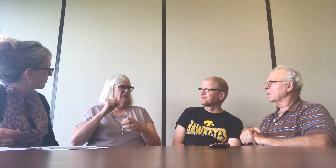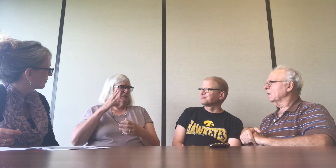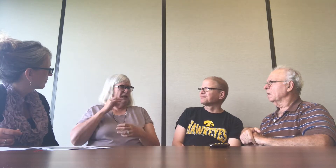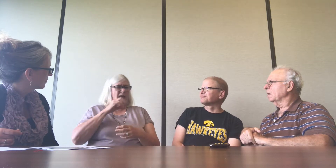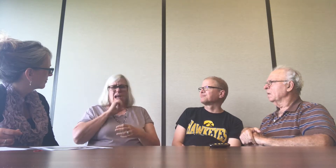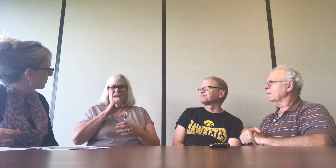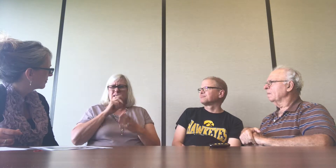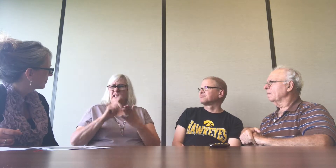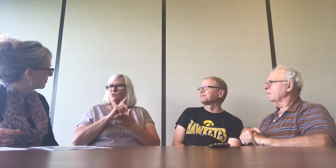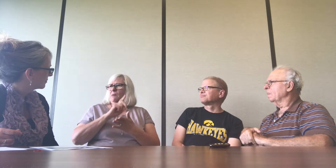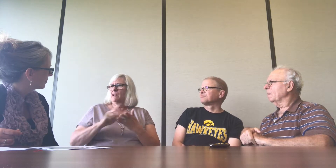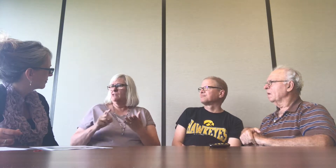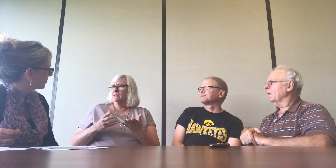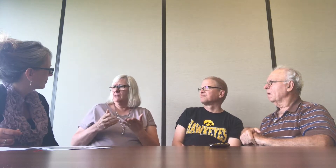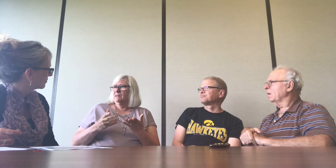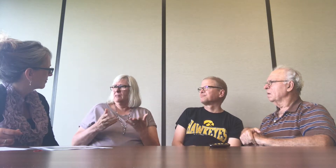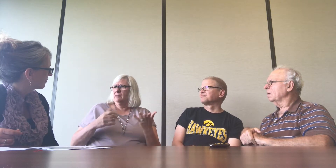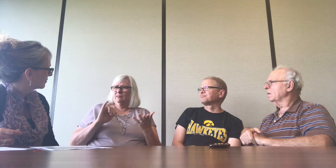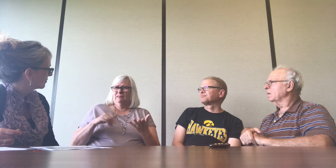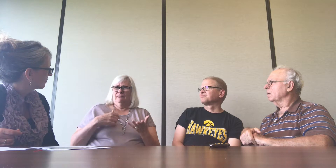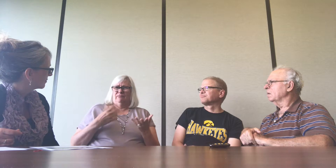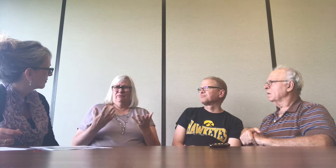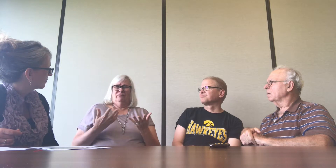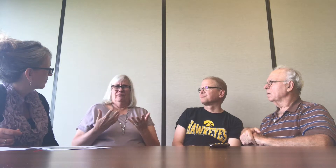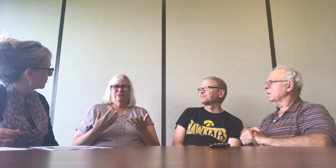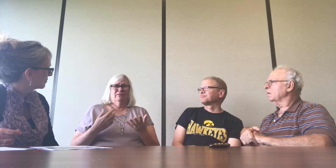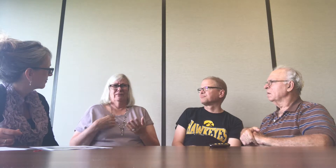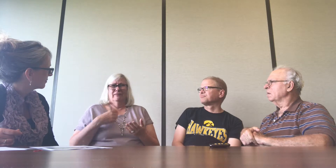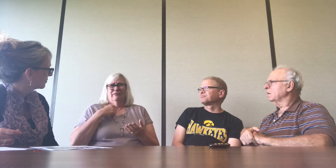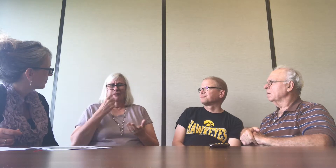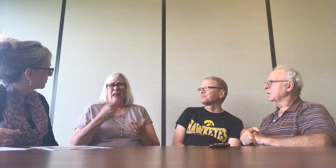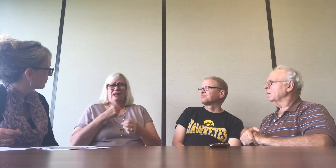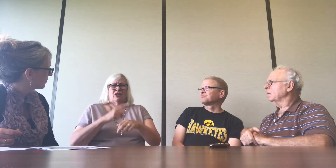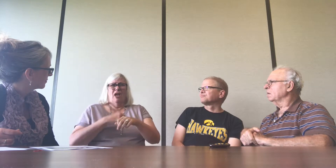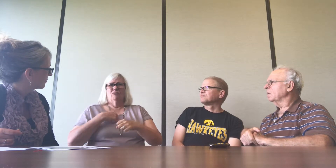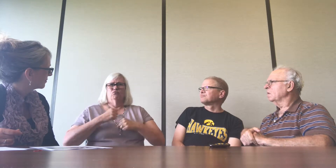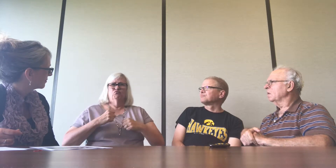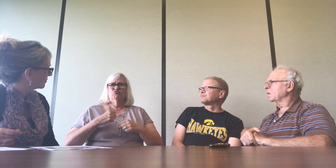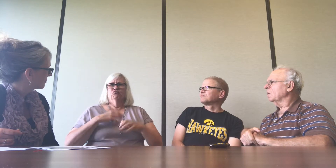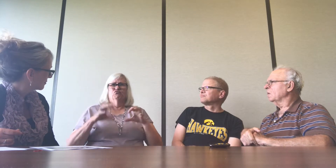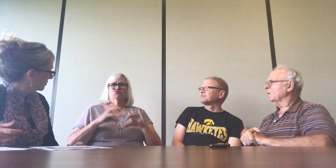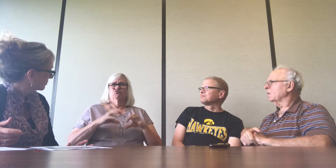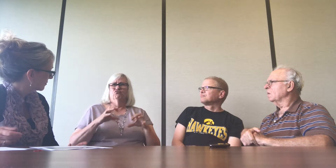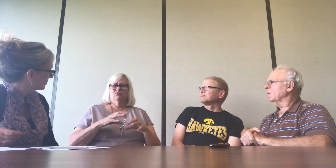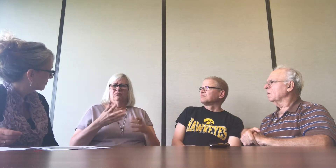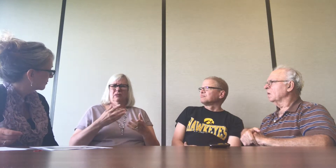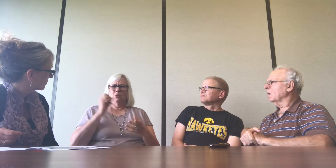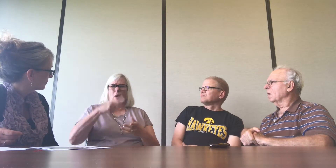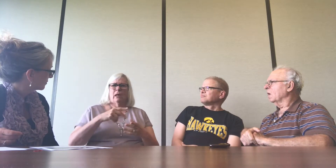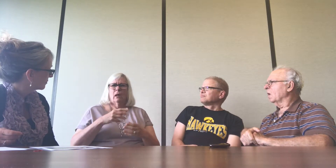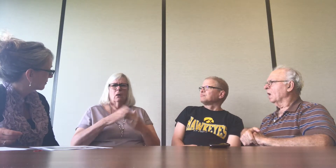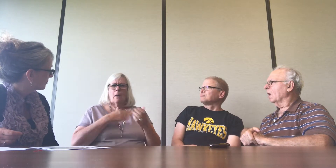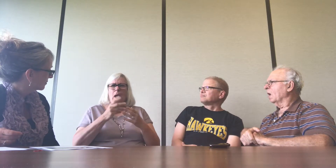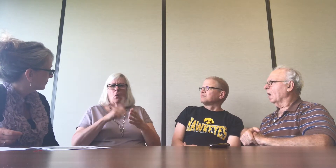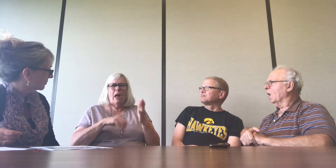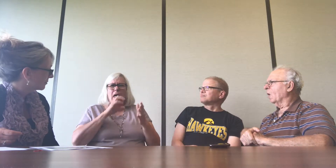Shirley, yes, like age discrimination. As if I'm not able to be the IAD president because of my